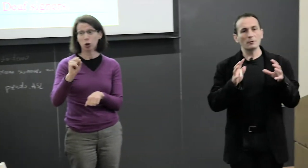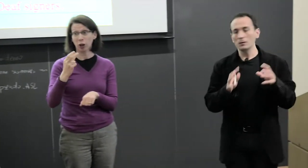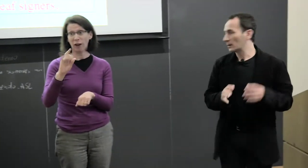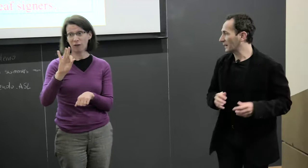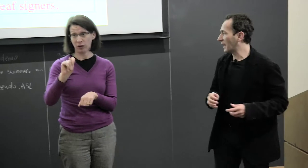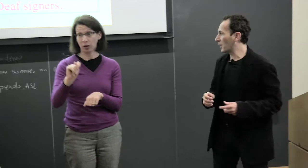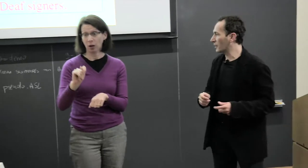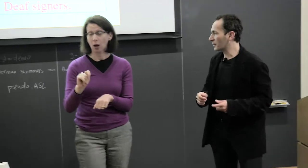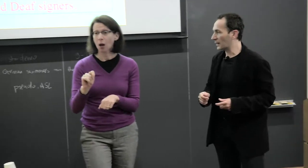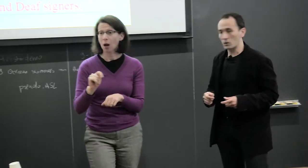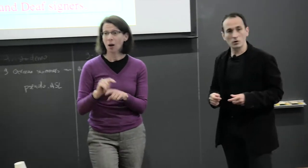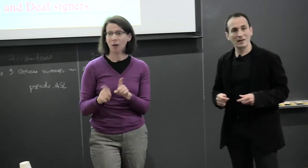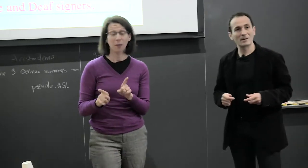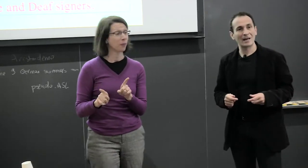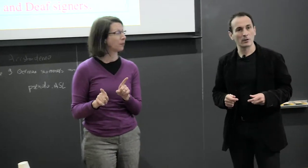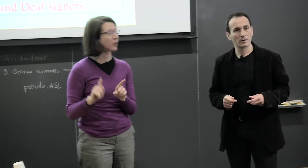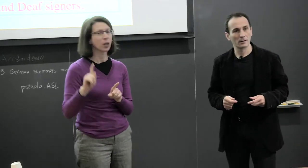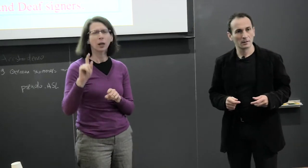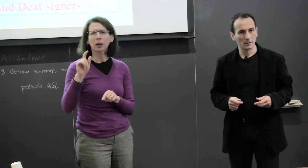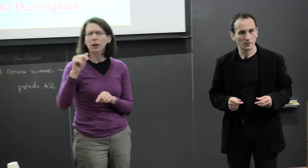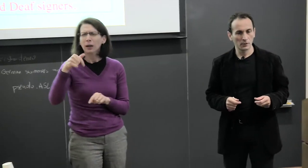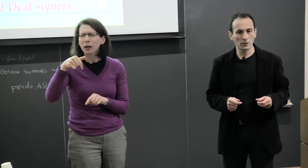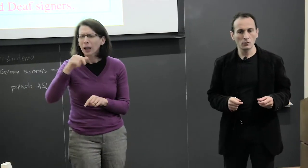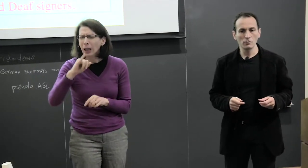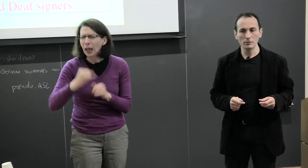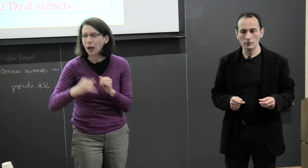But the devil care, Joseph Care,